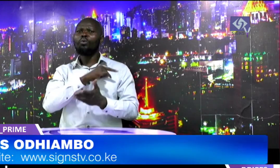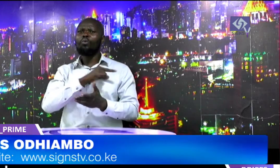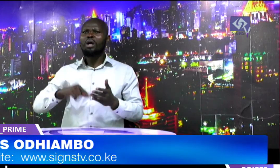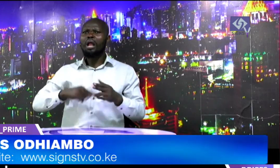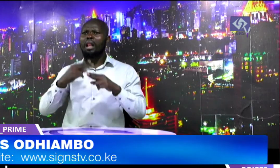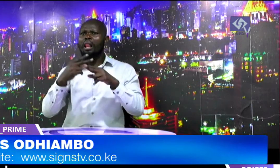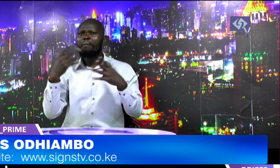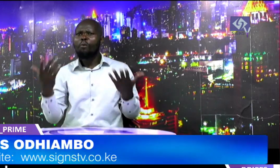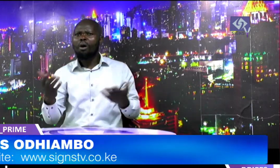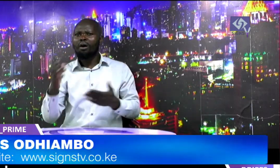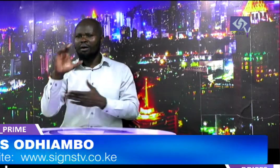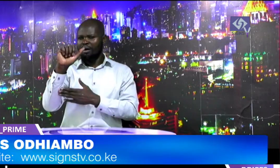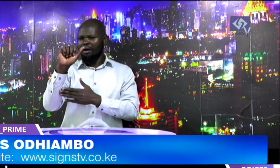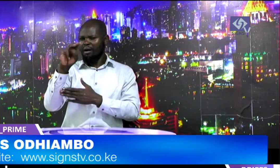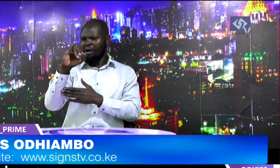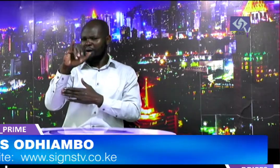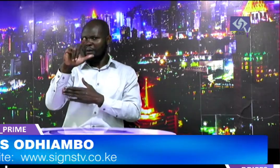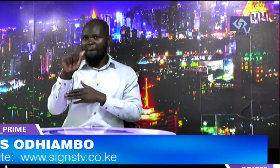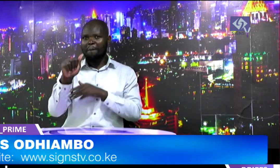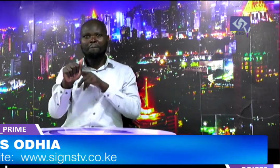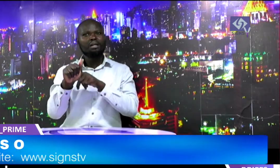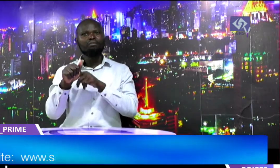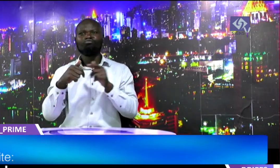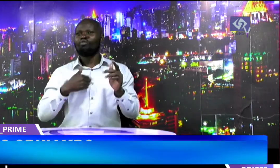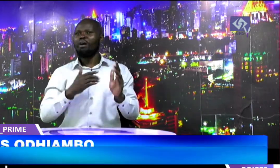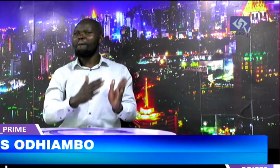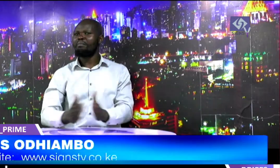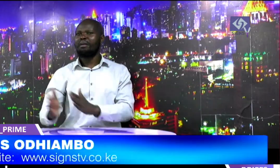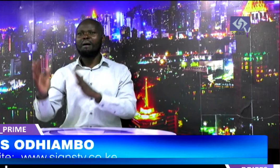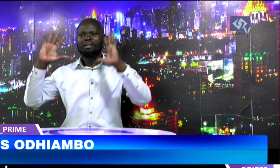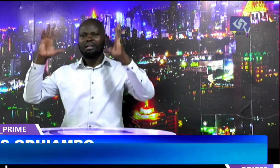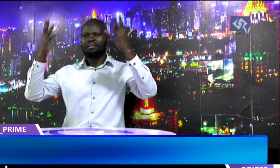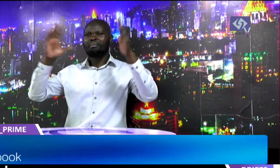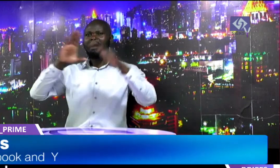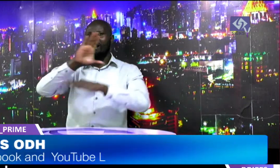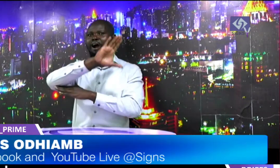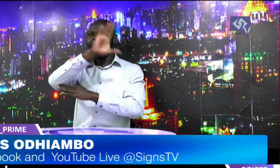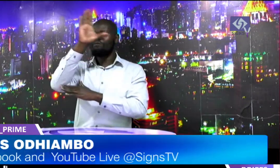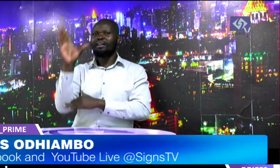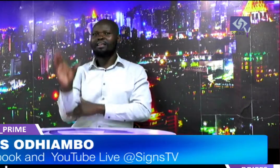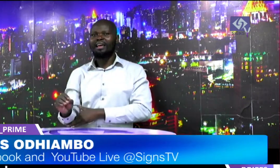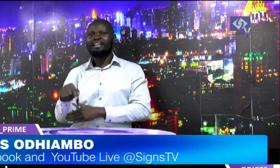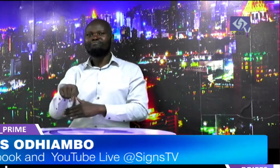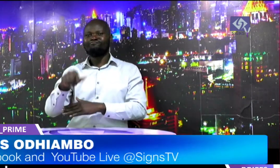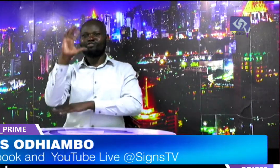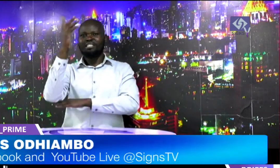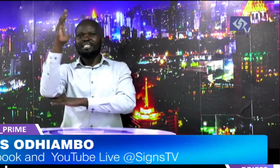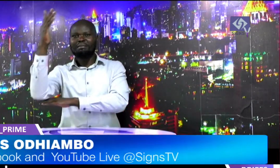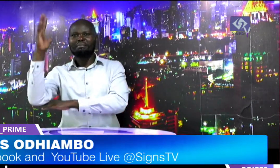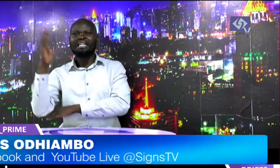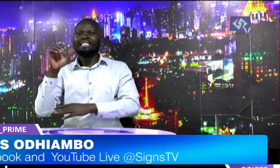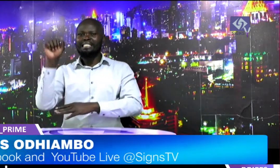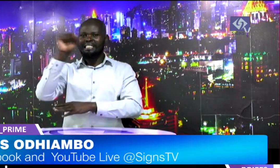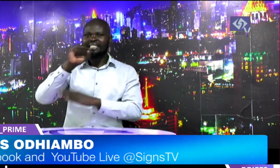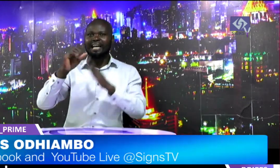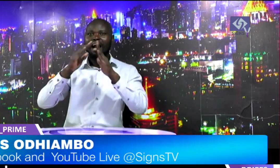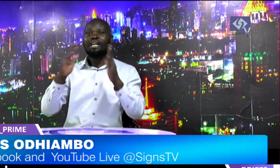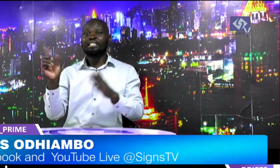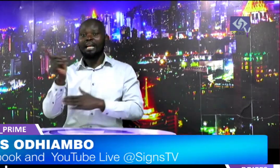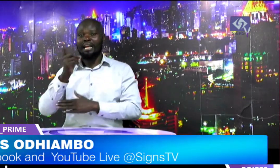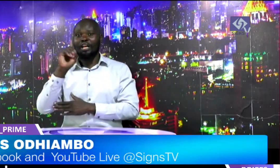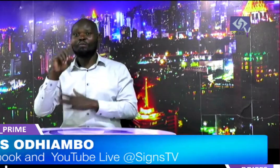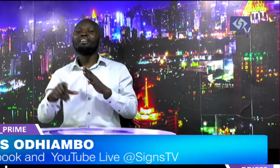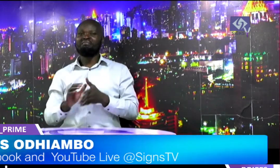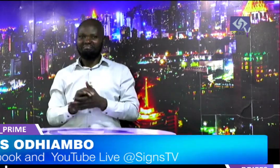King Charles III and Queen Camilla then planted ceremonial African fan pine trees at the State House